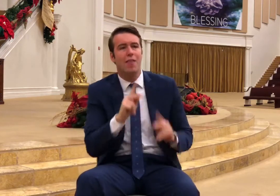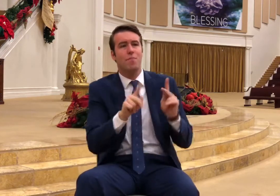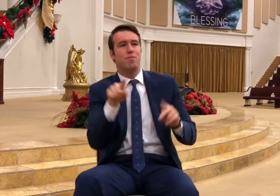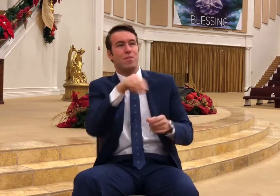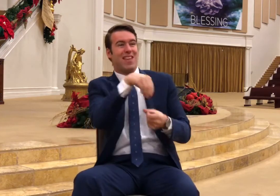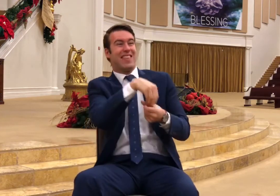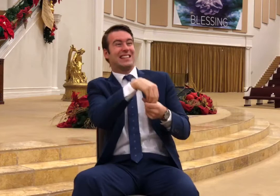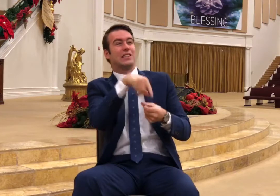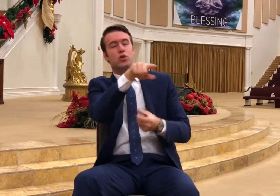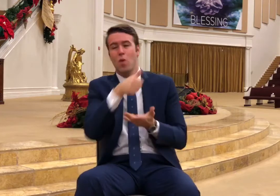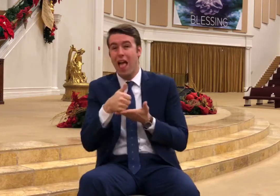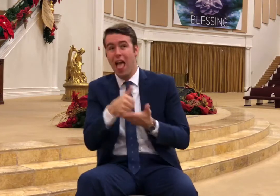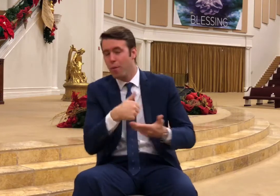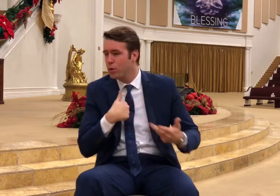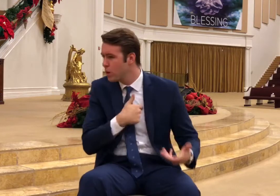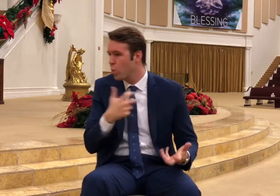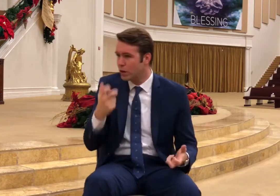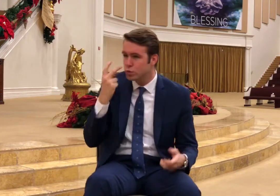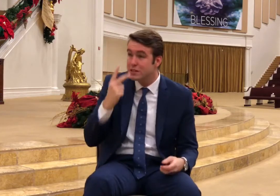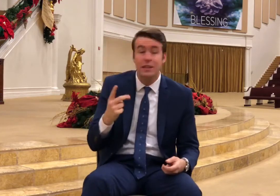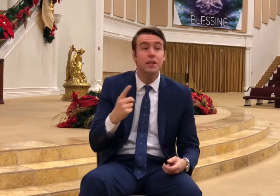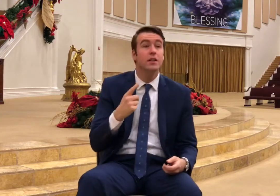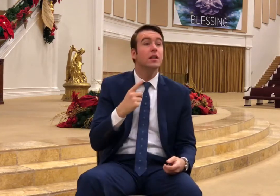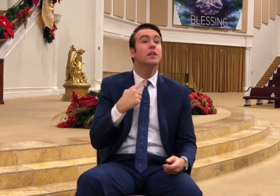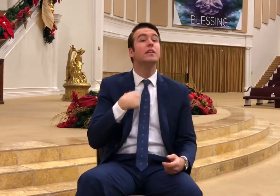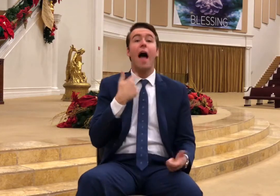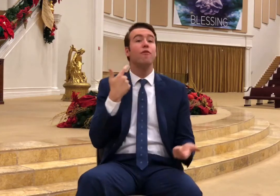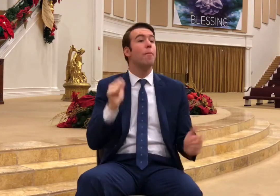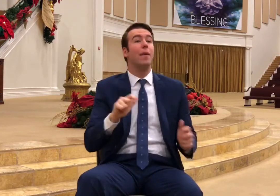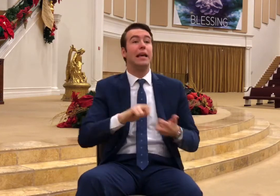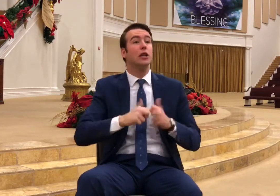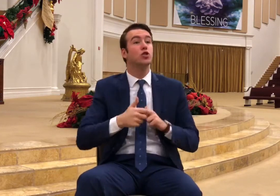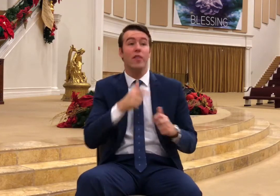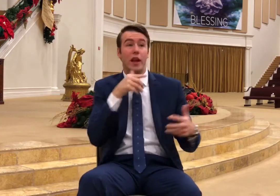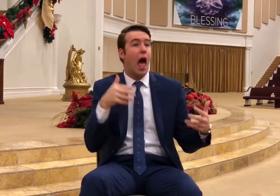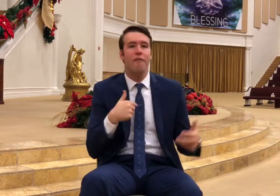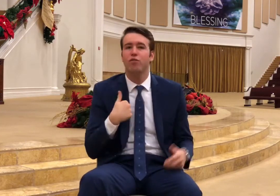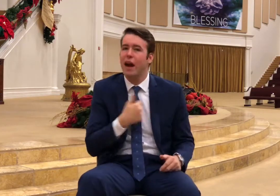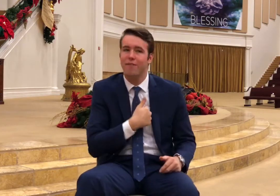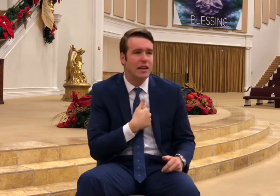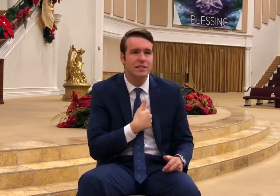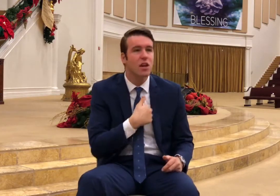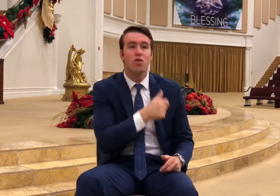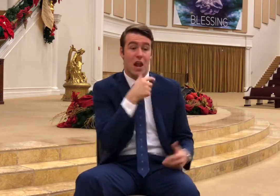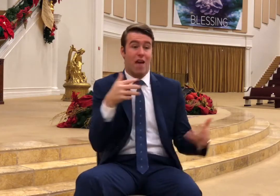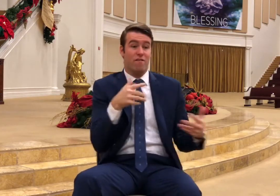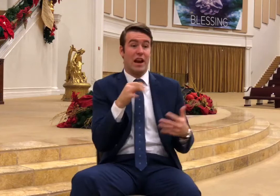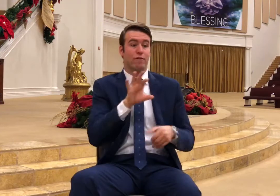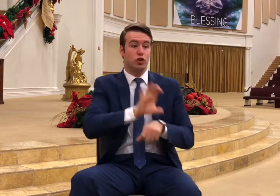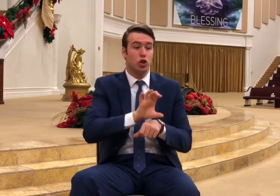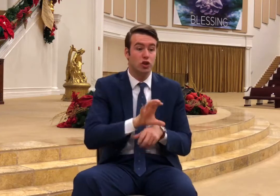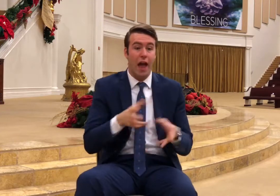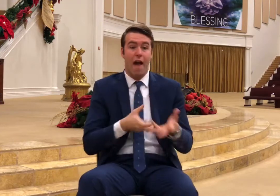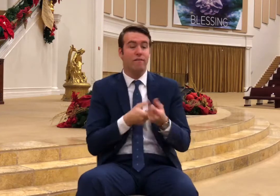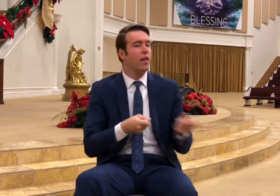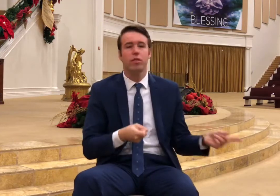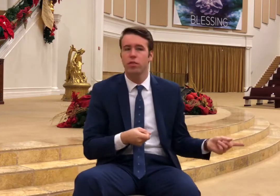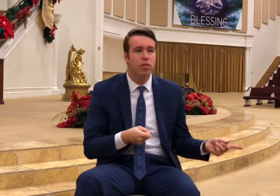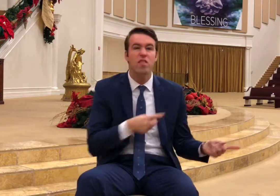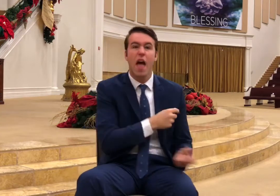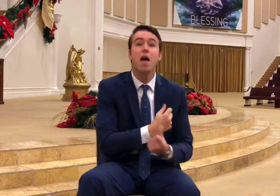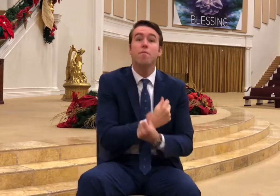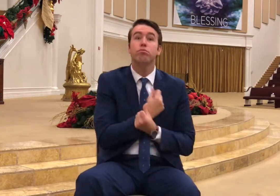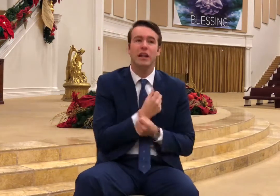and the interior." And there's not this big issue. They're not afraid of us being a church. They're not afraid of faith. In fact, they are embracing